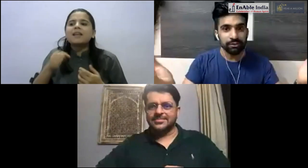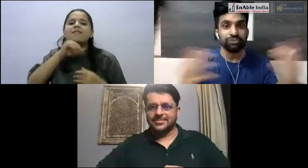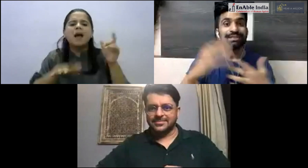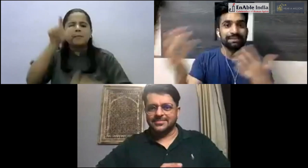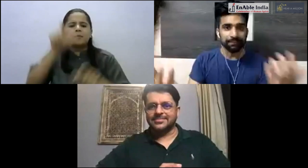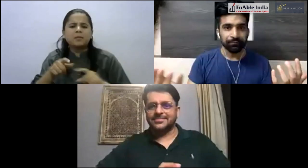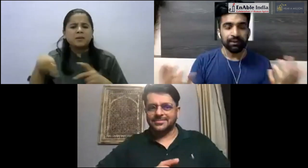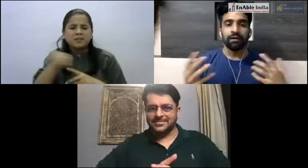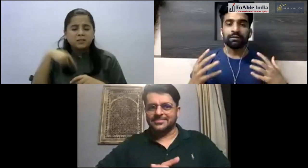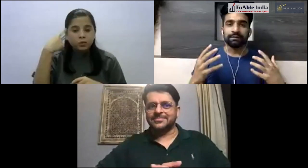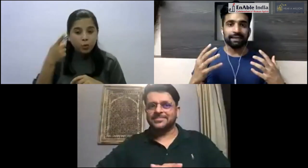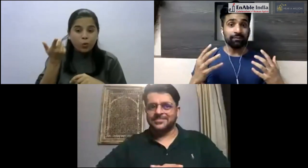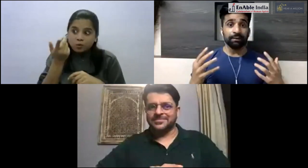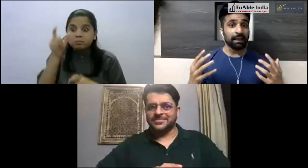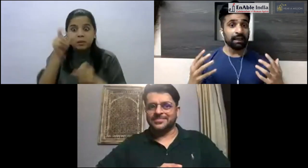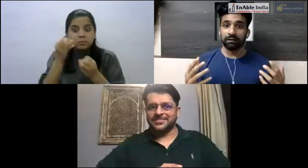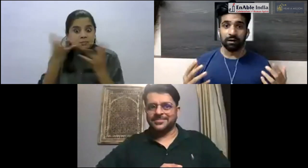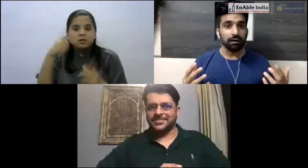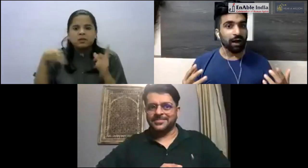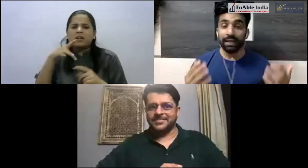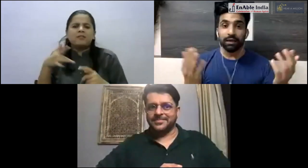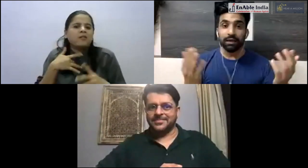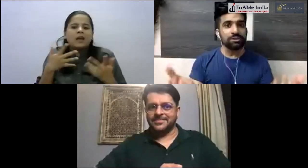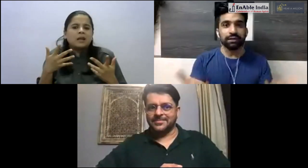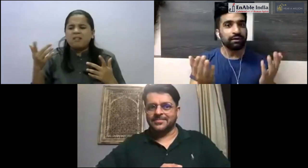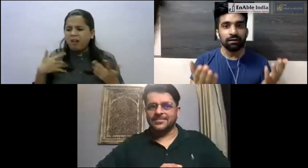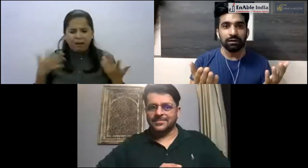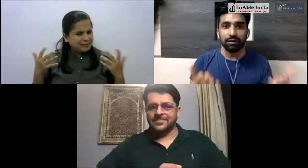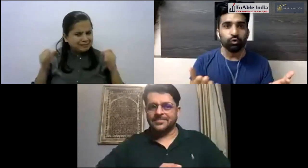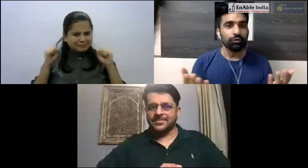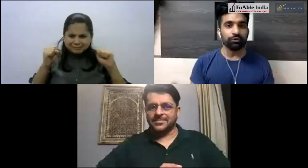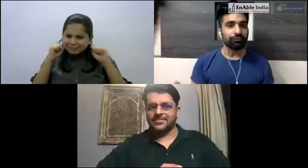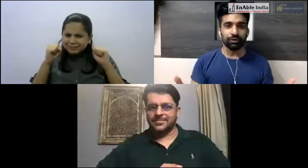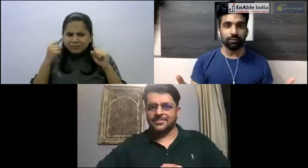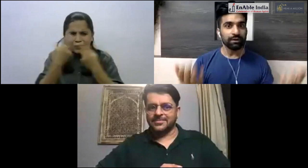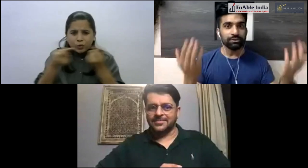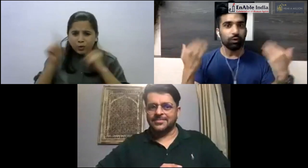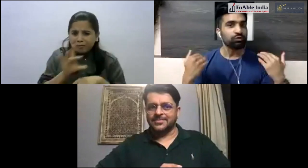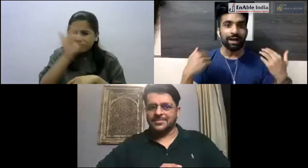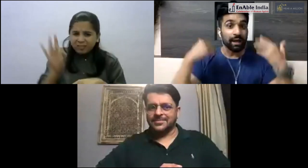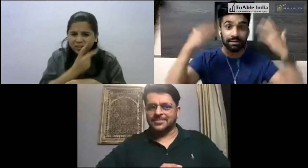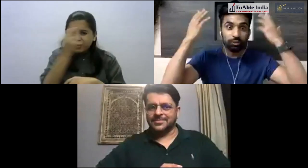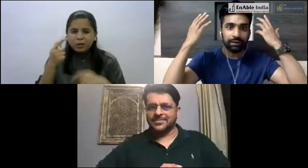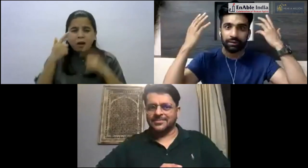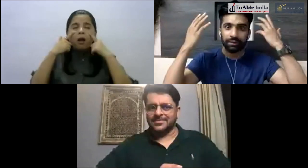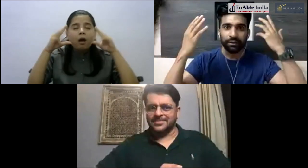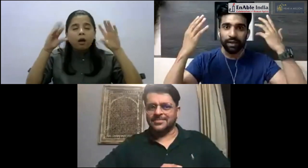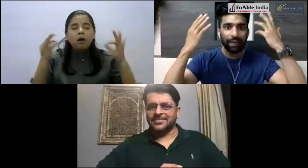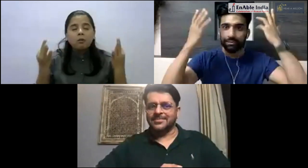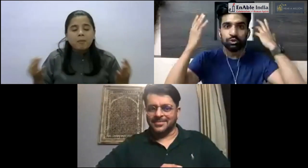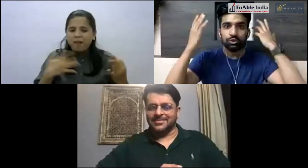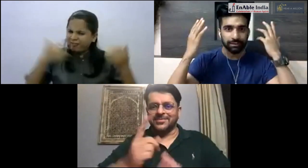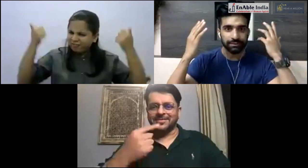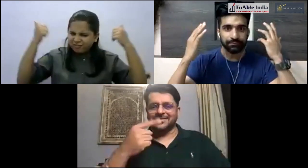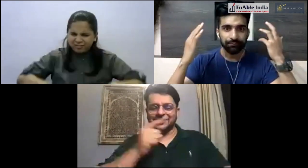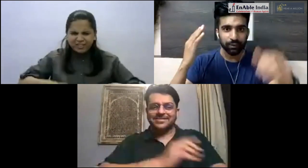millennials or Gen Z, they will be like, I cannot sit in a room for 15-20 minutes, close my eyes and do meditation. I will